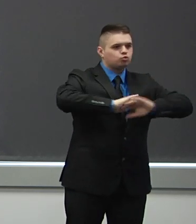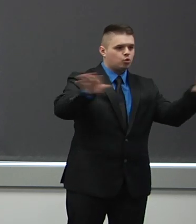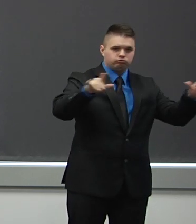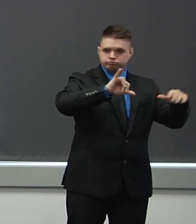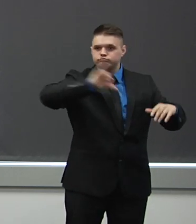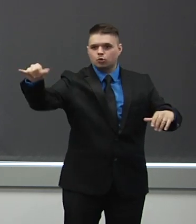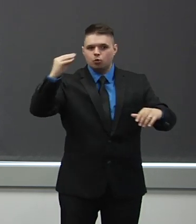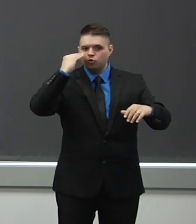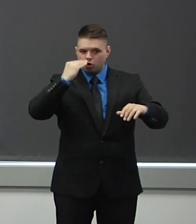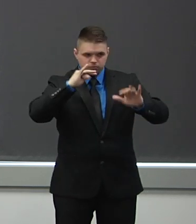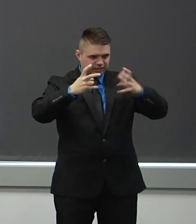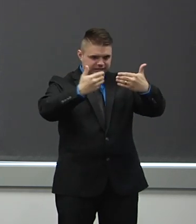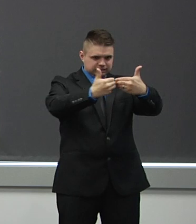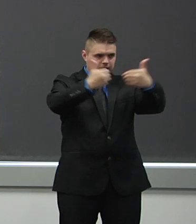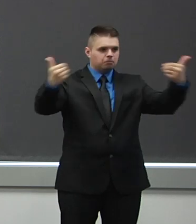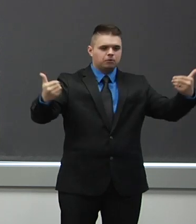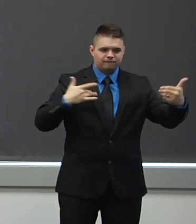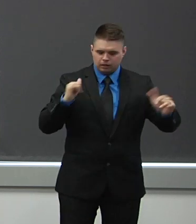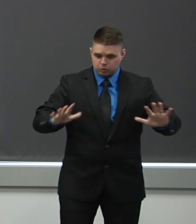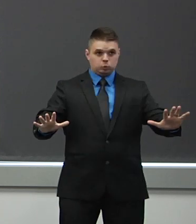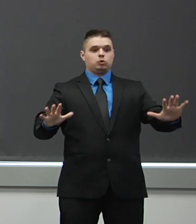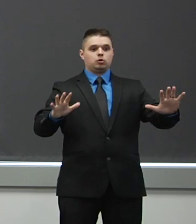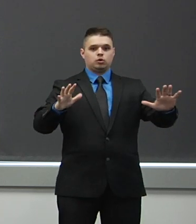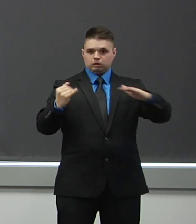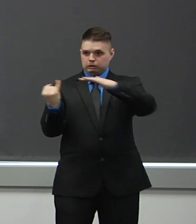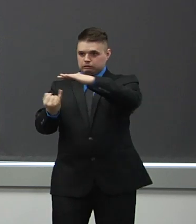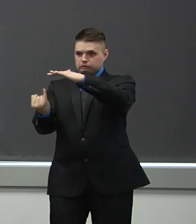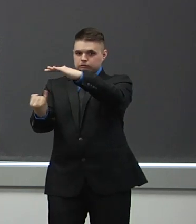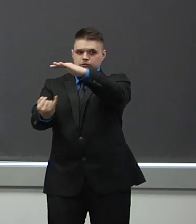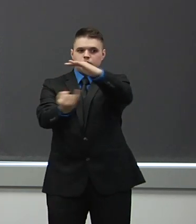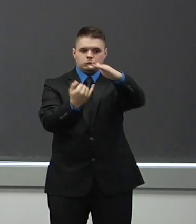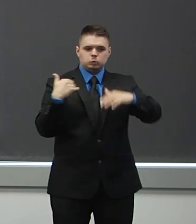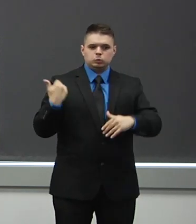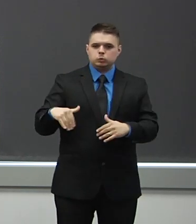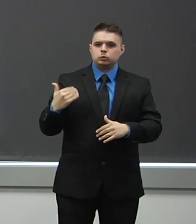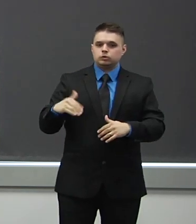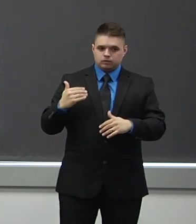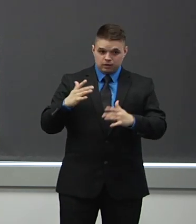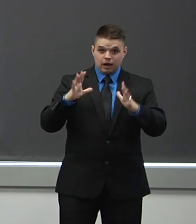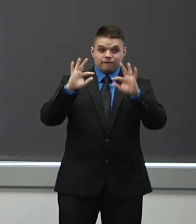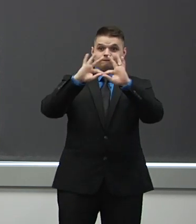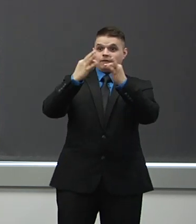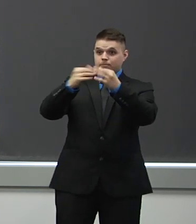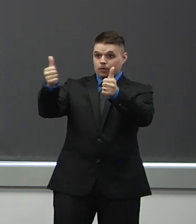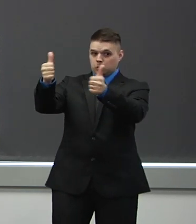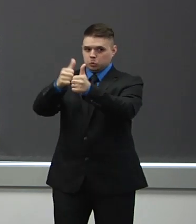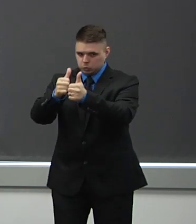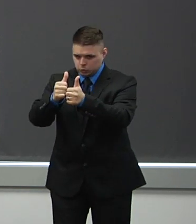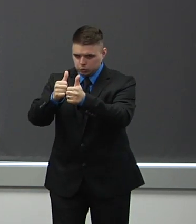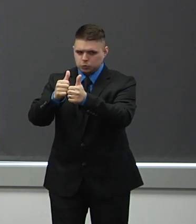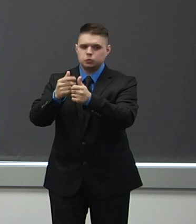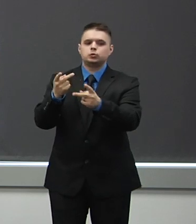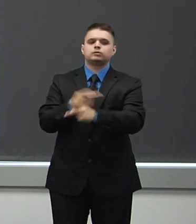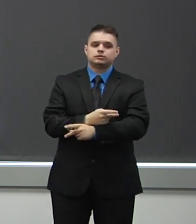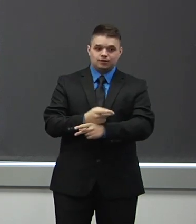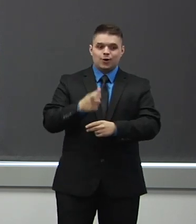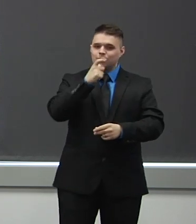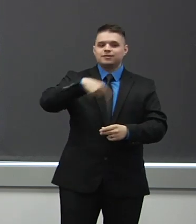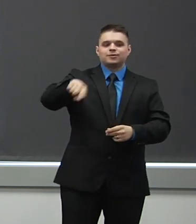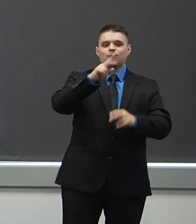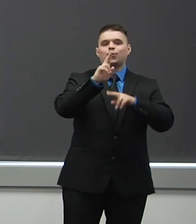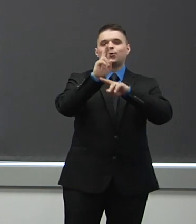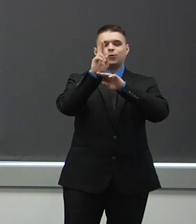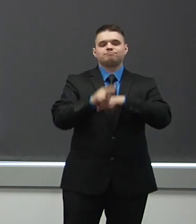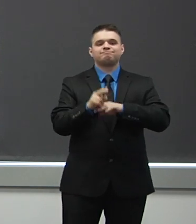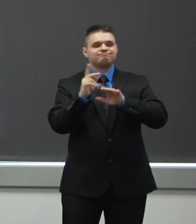We all see the isolation and the challenges for our families, especially those who rely on school as a centering place